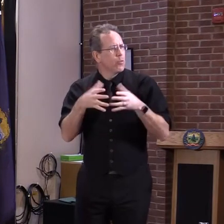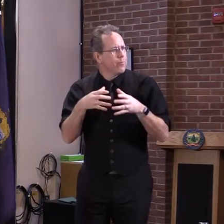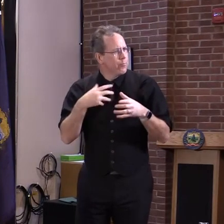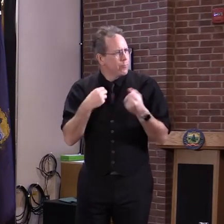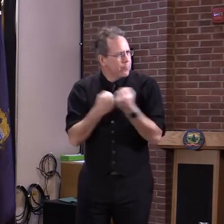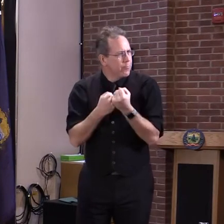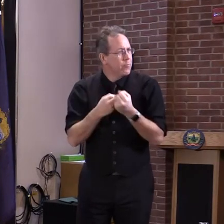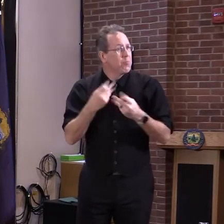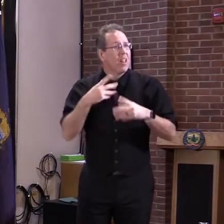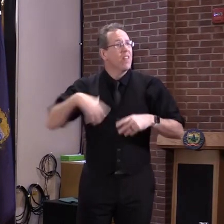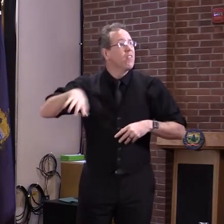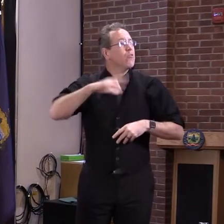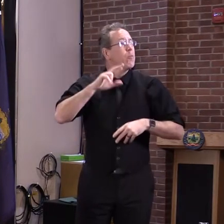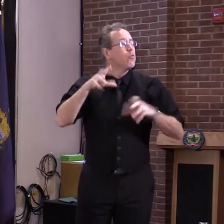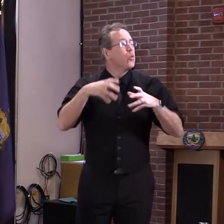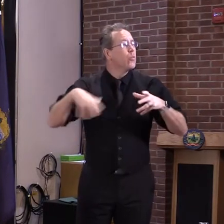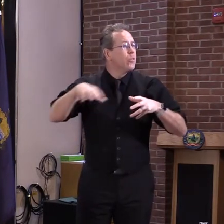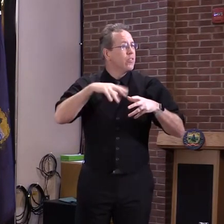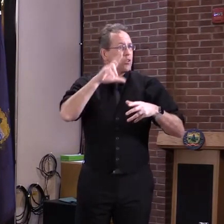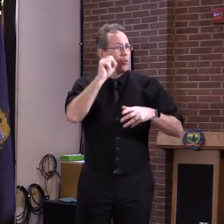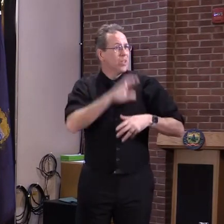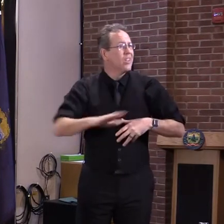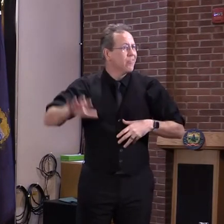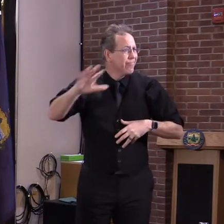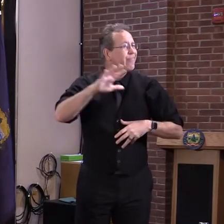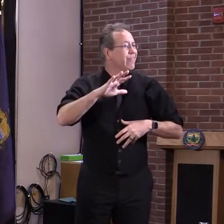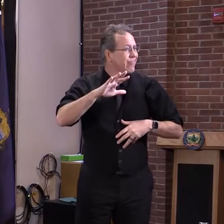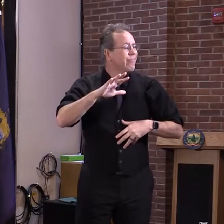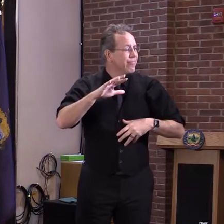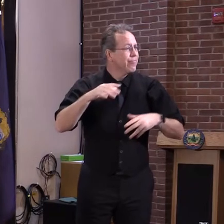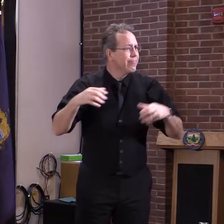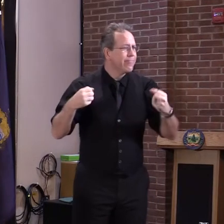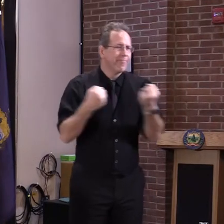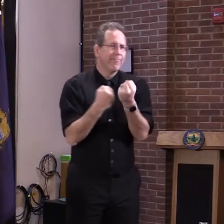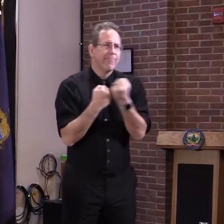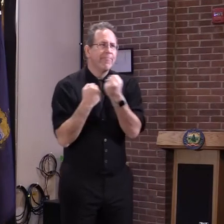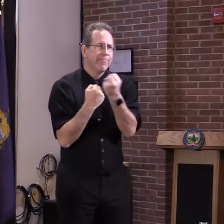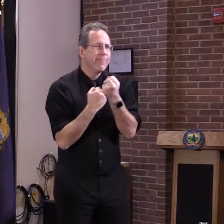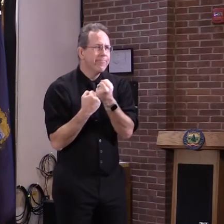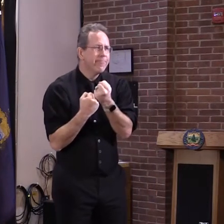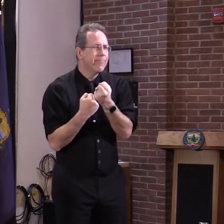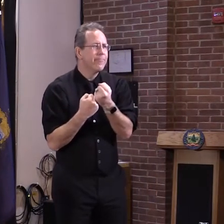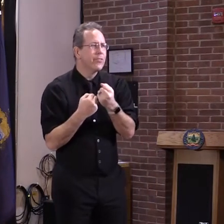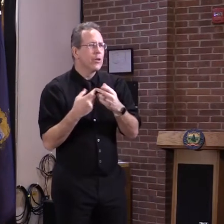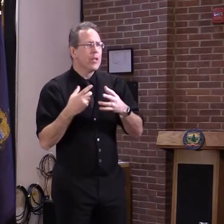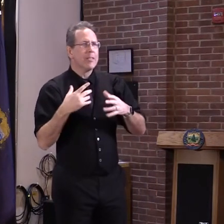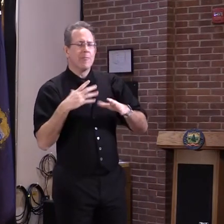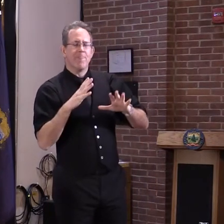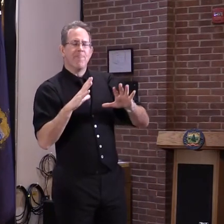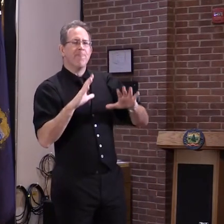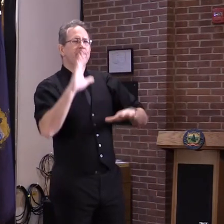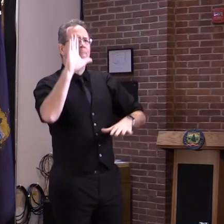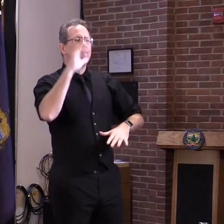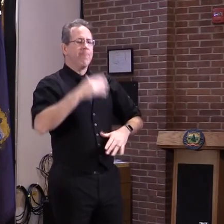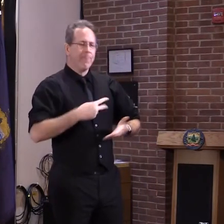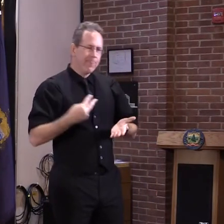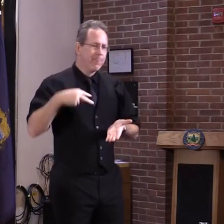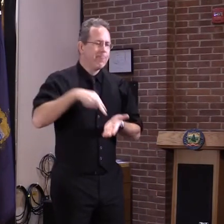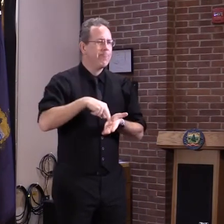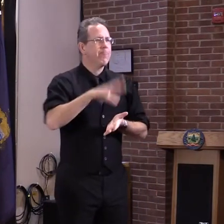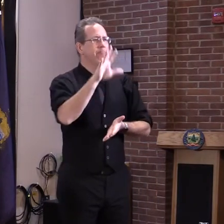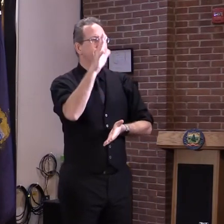throughout the country, and I think you'll see more step up in the coming weeks,